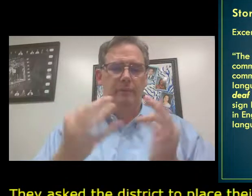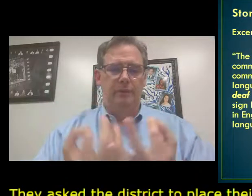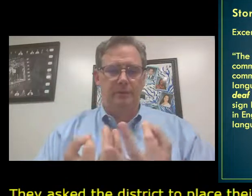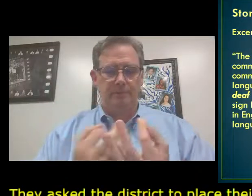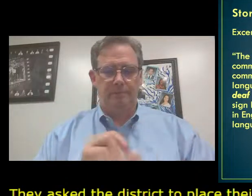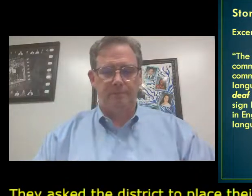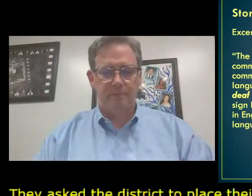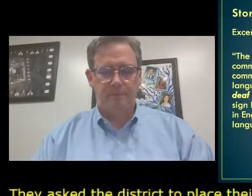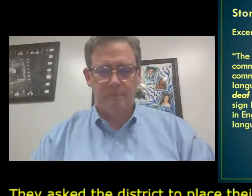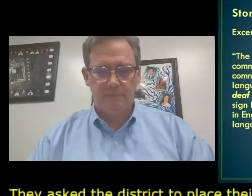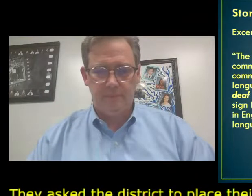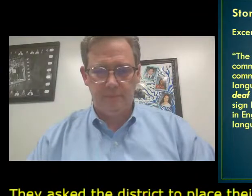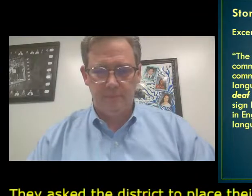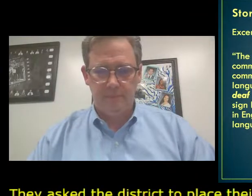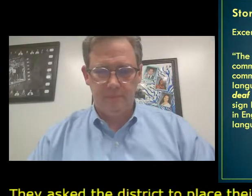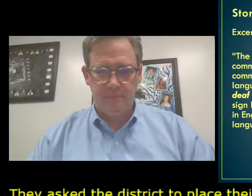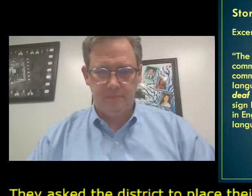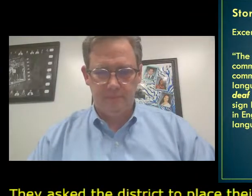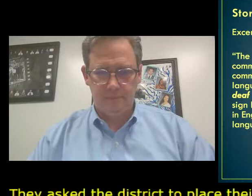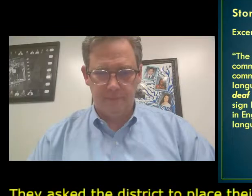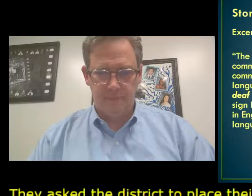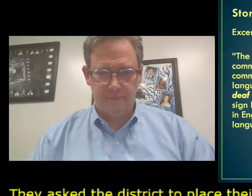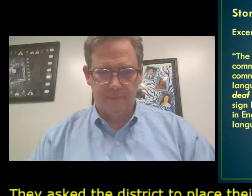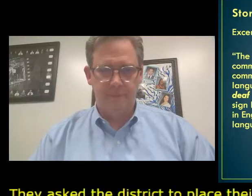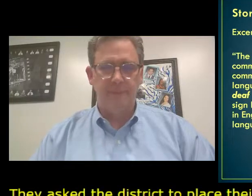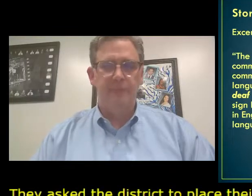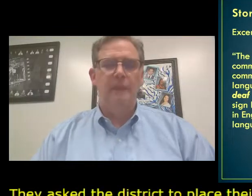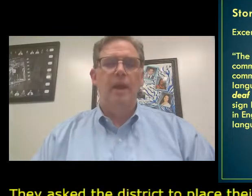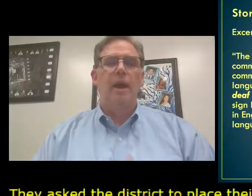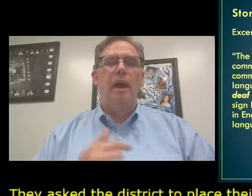It was from a letter sent to the family.